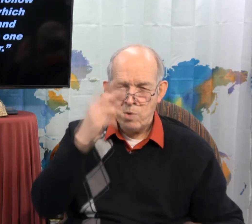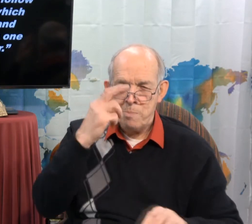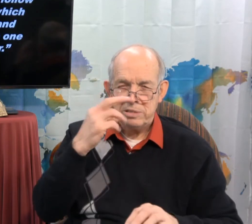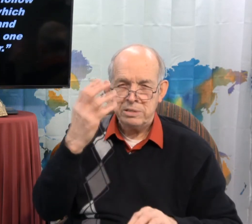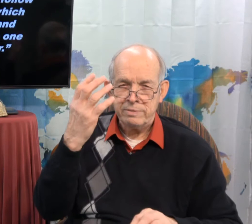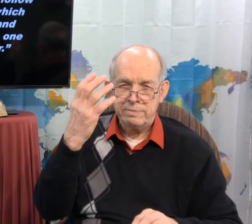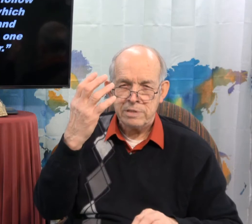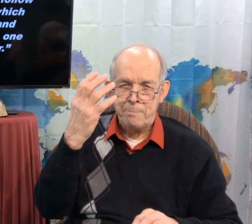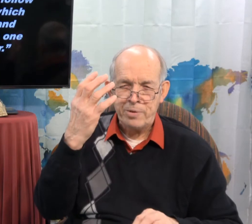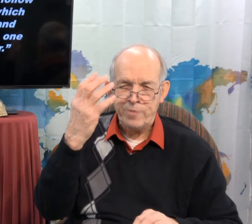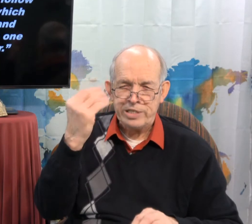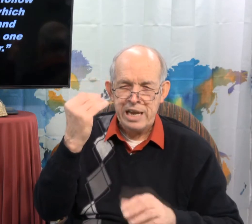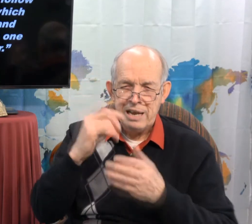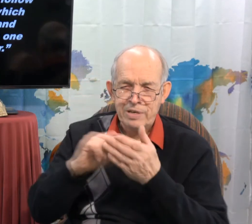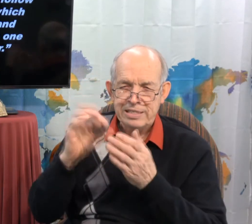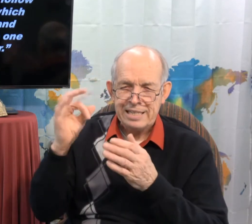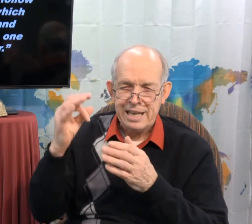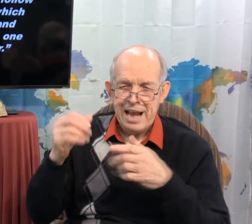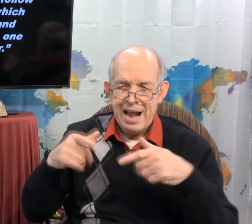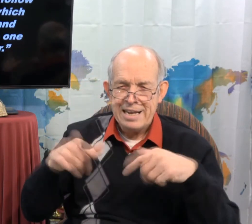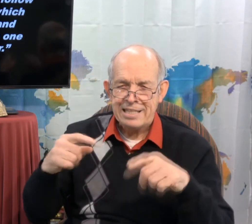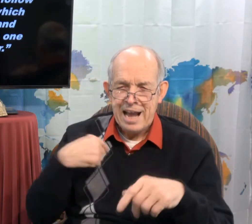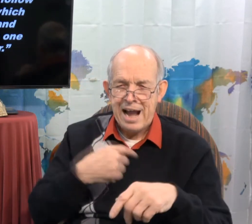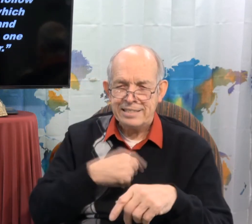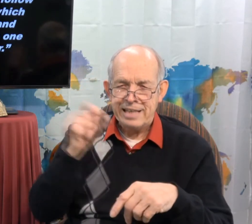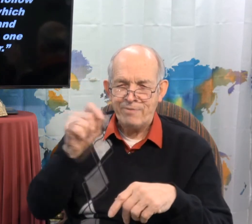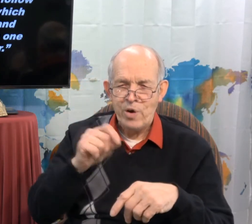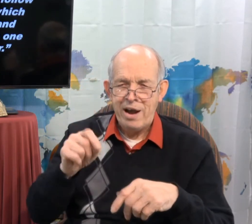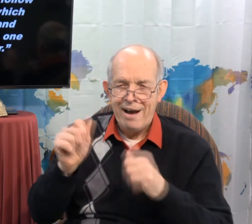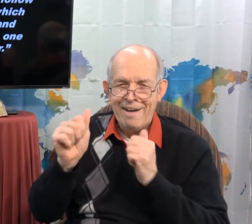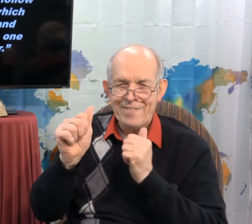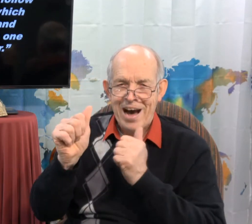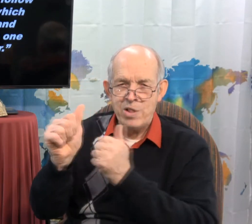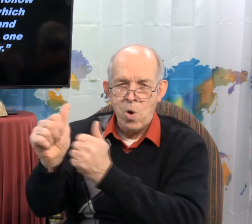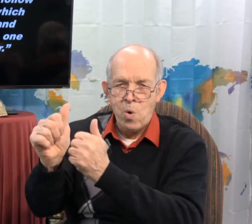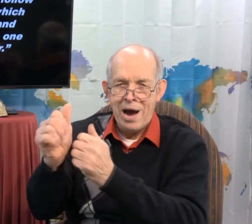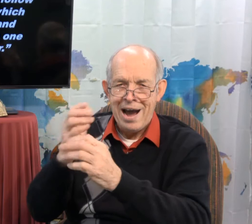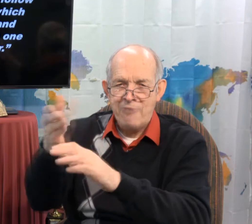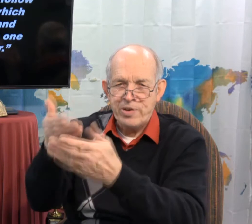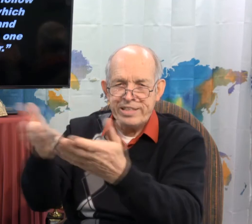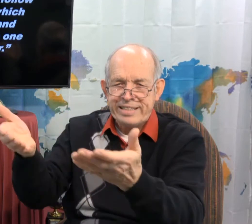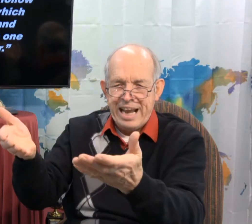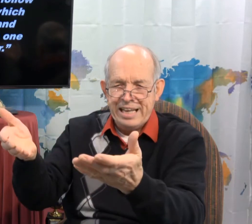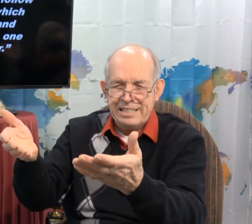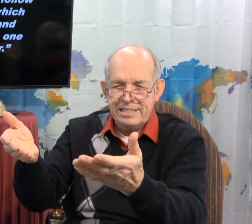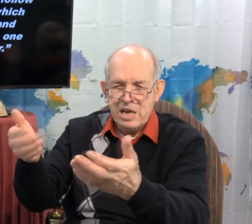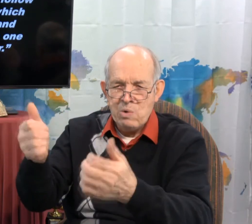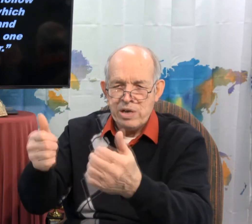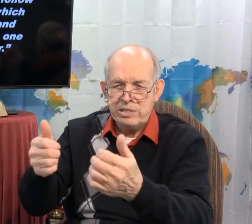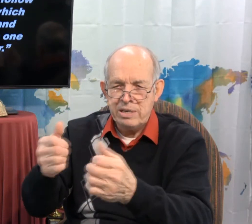Romans chapter 13, verse 19. Not us, therefore. Follow after the things which